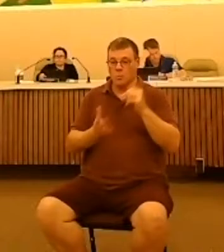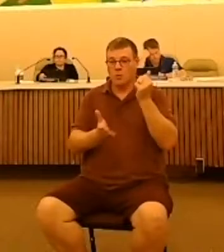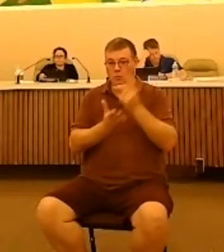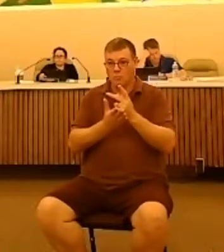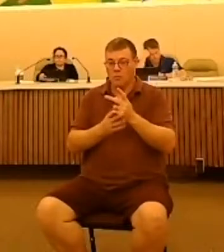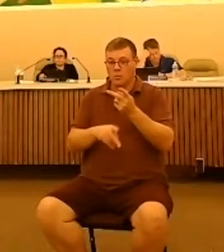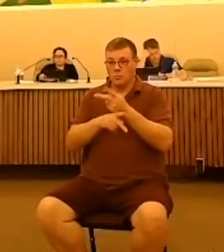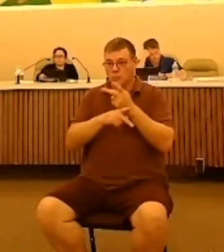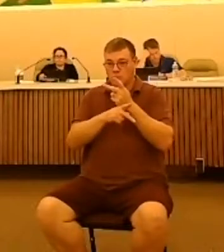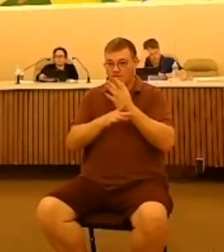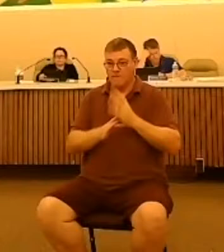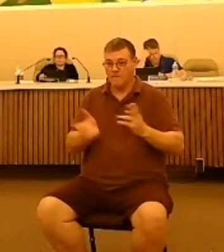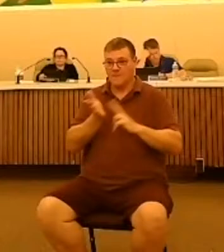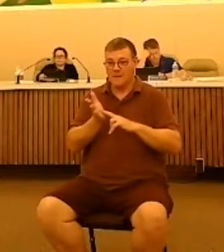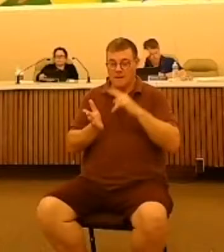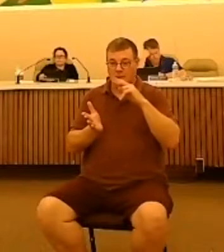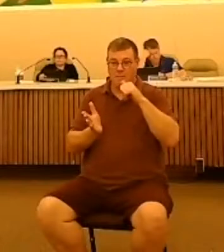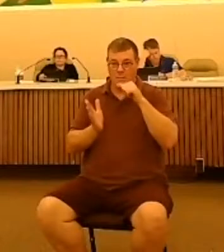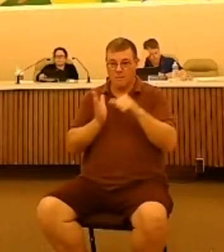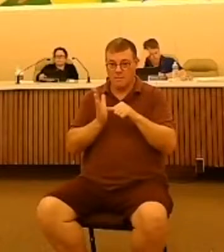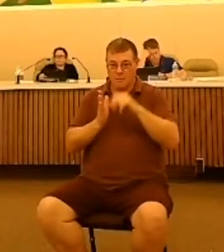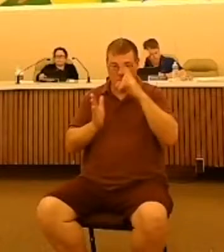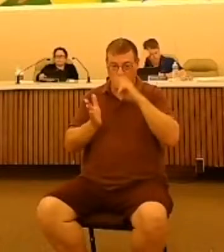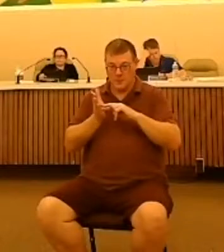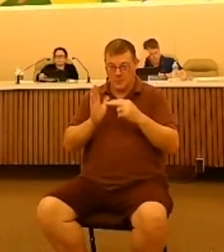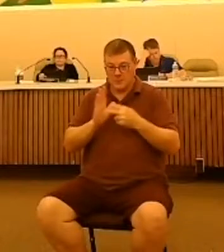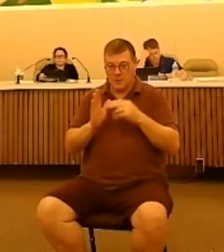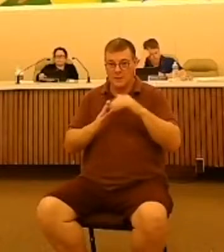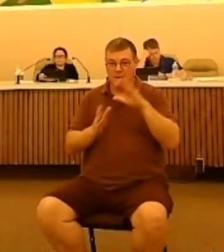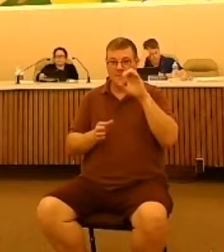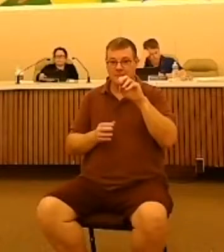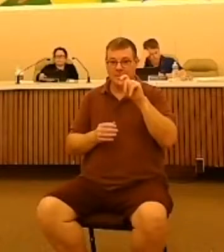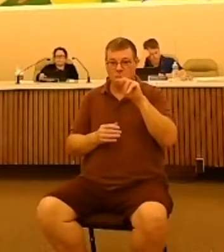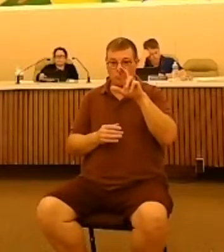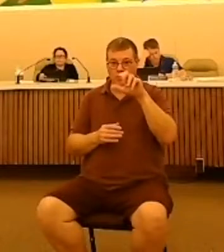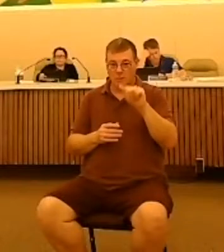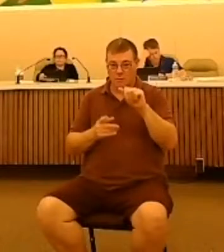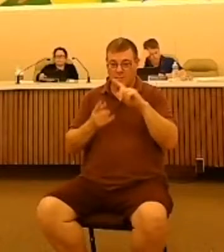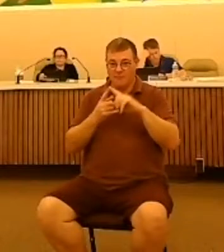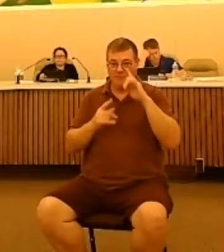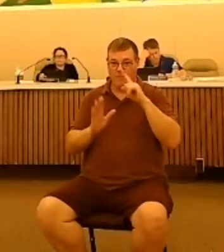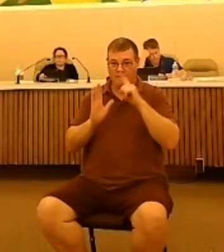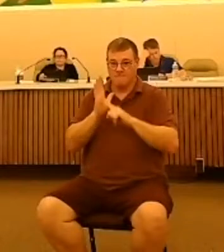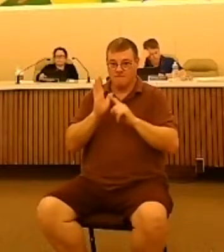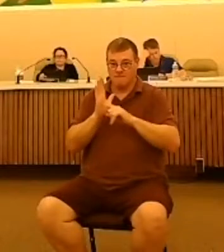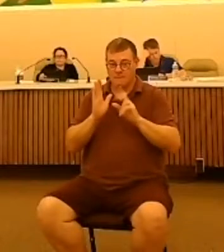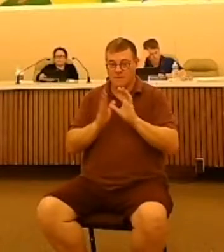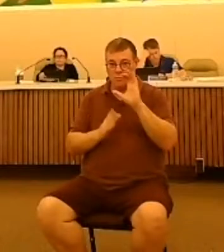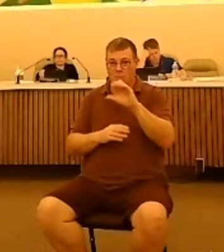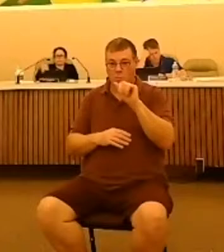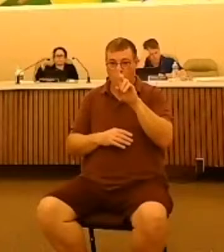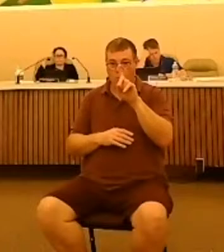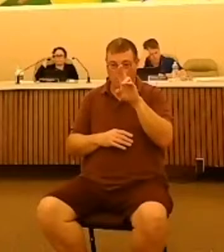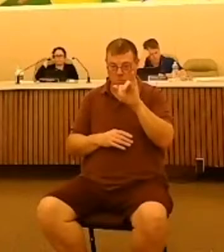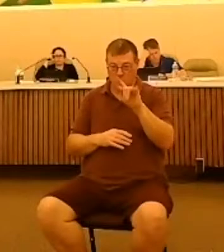the supervisor to sign a letter of intent with Centrica Business Solutions, Inc. for an investment grade audit.